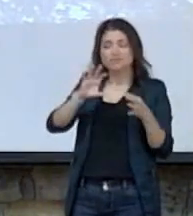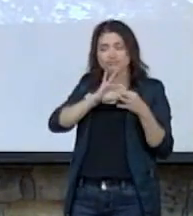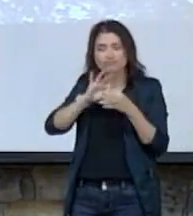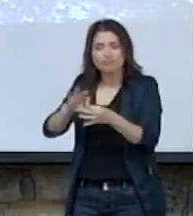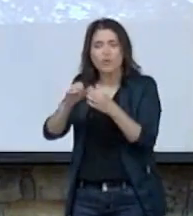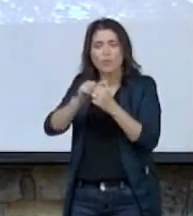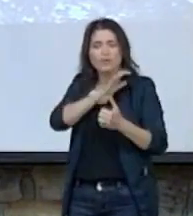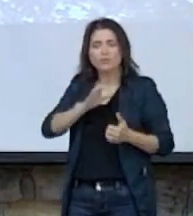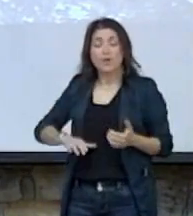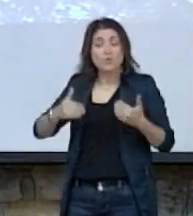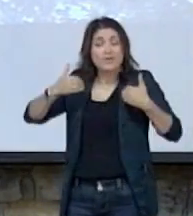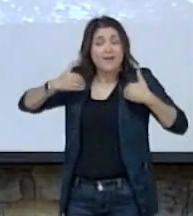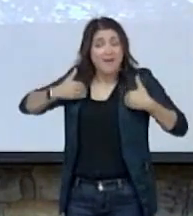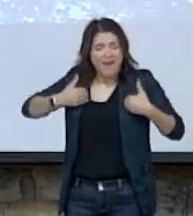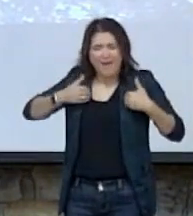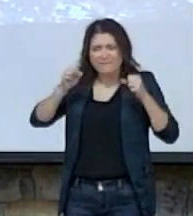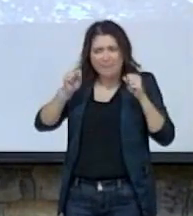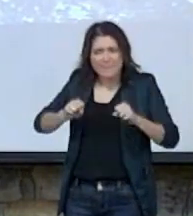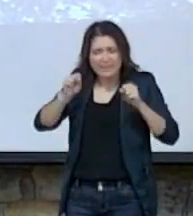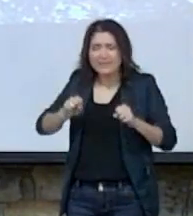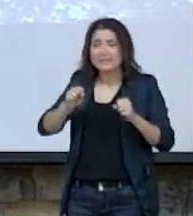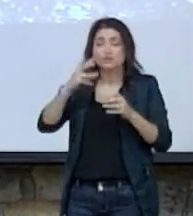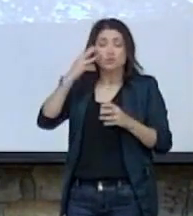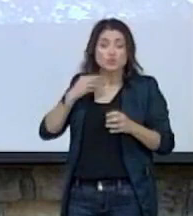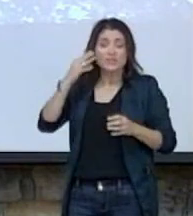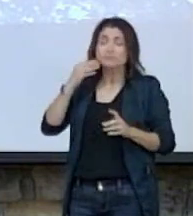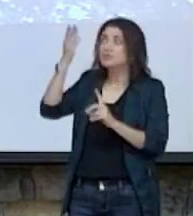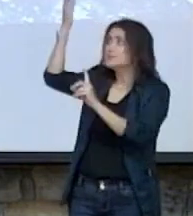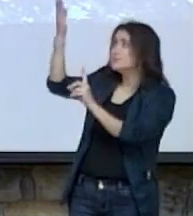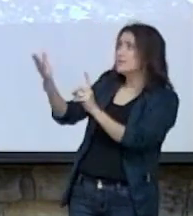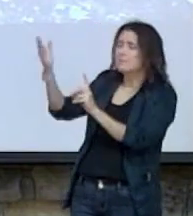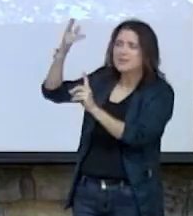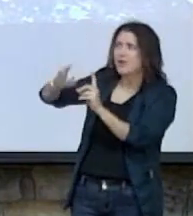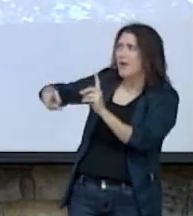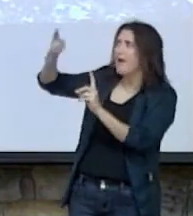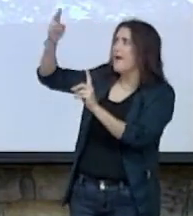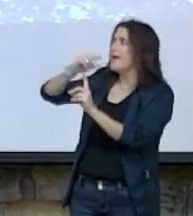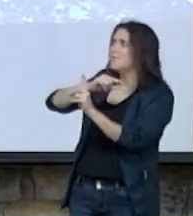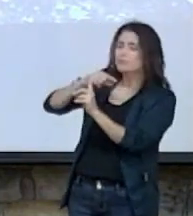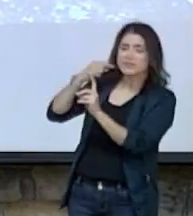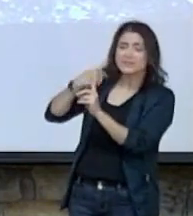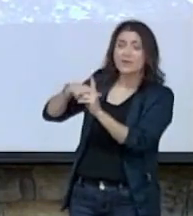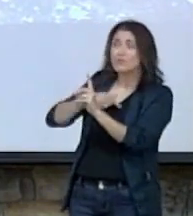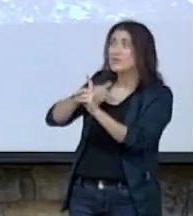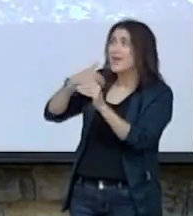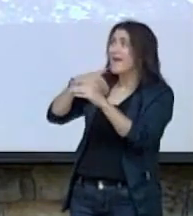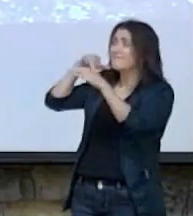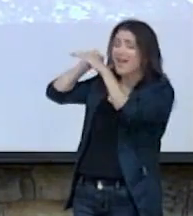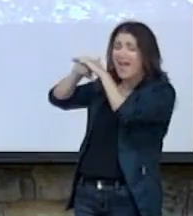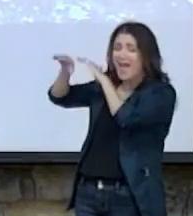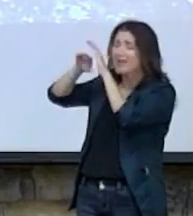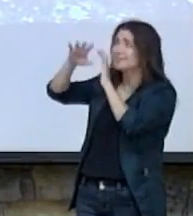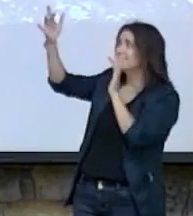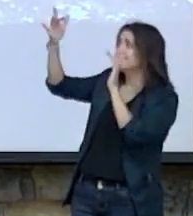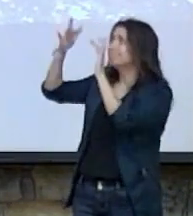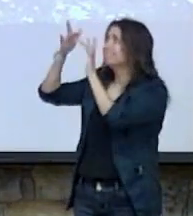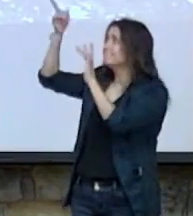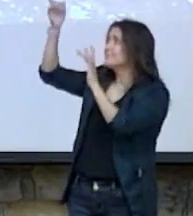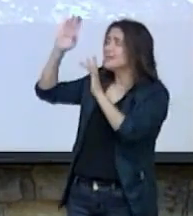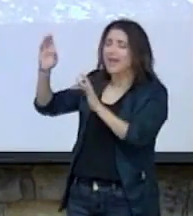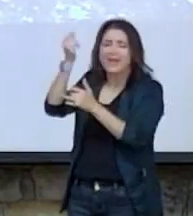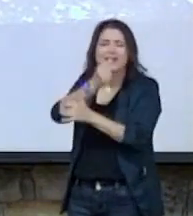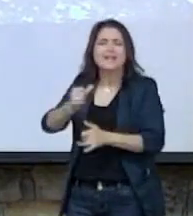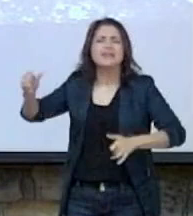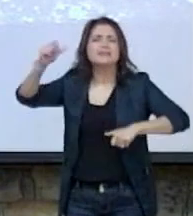this incredible ability to experience Him as our high priest, and we have access to God's throne room anytime